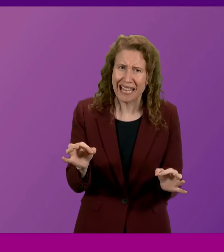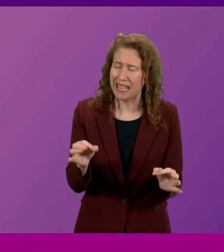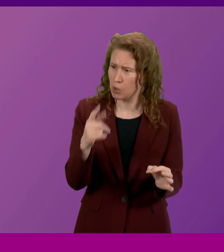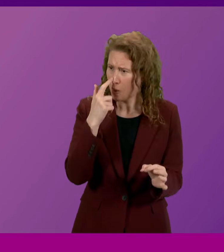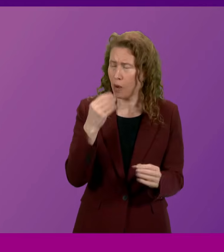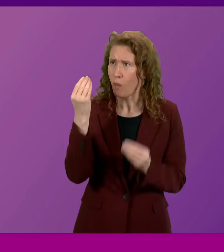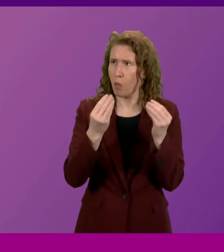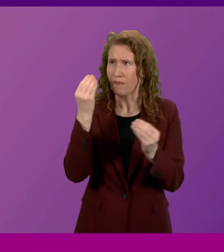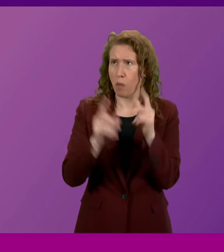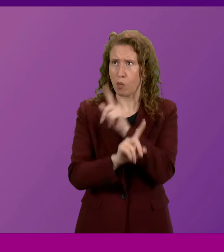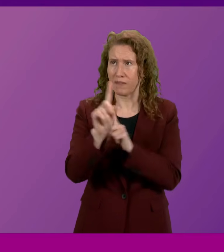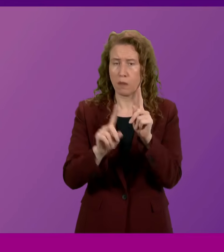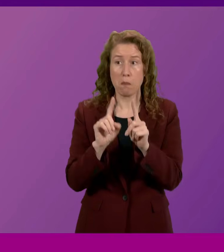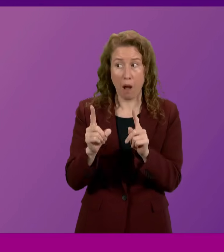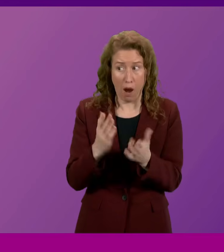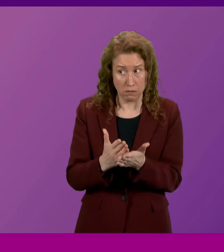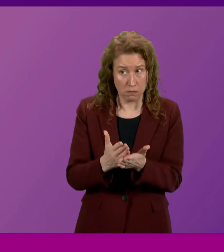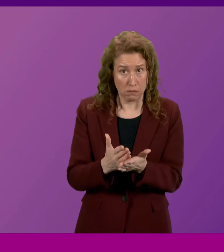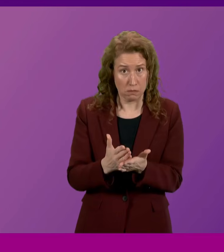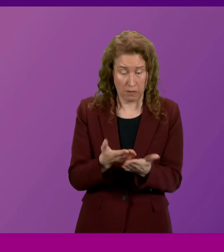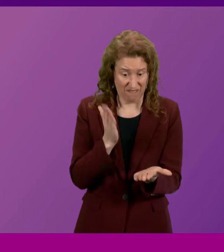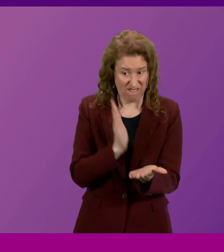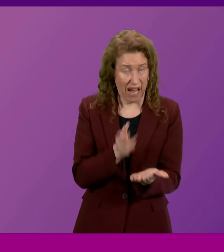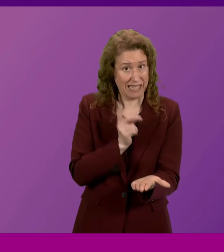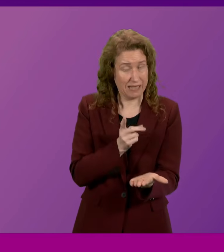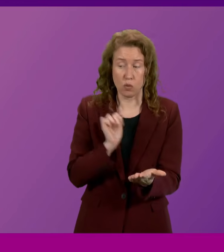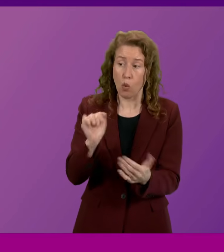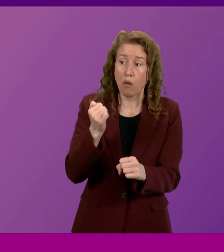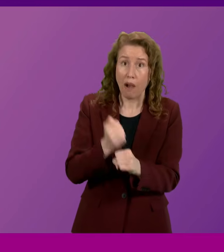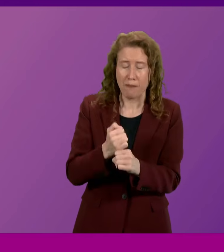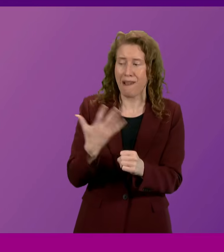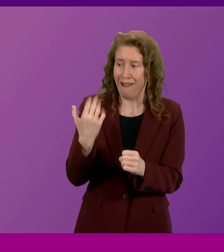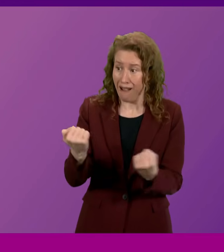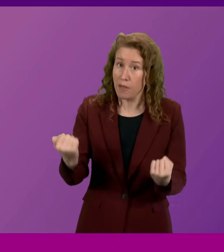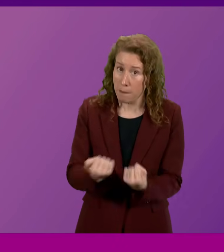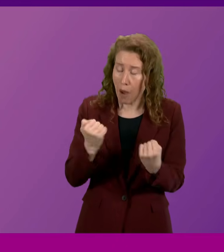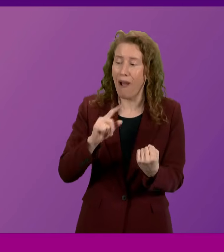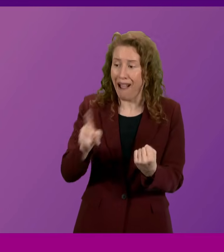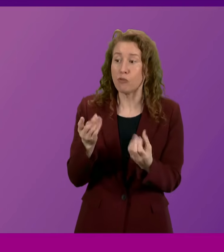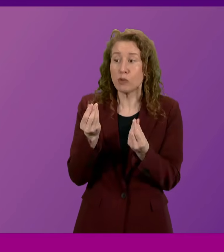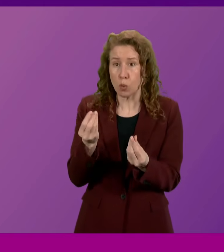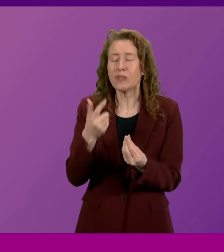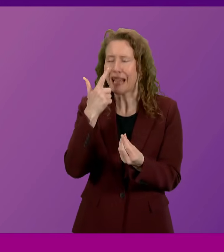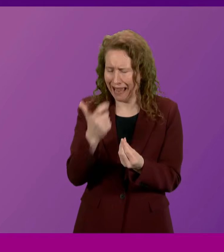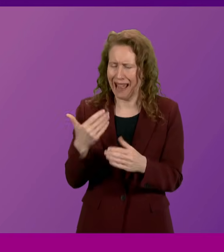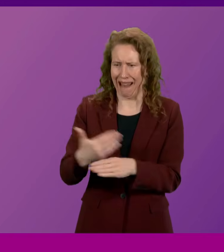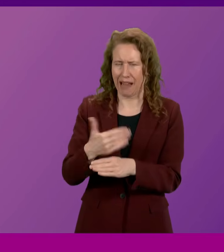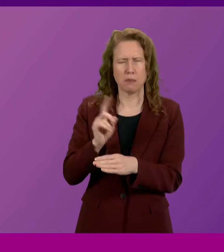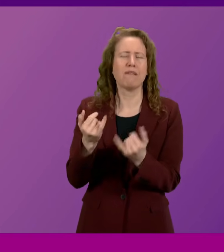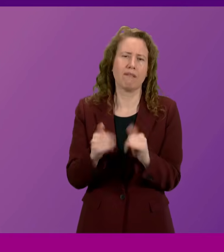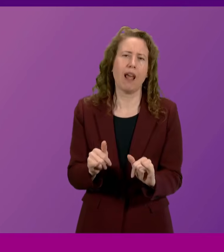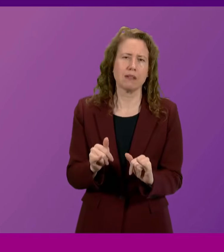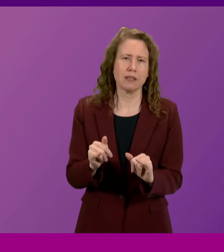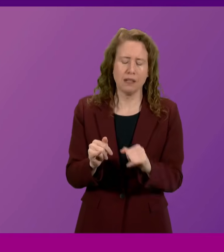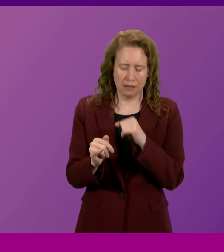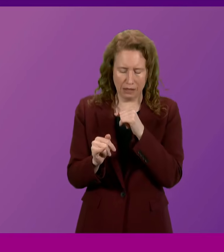try and waffle all he likes, but he can't escape from the fact that his government has the powers and the resources to act, but has failed to